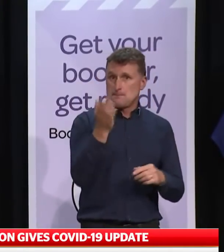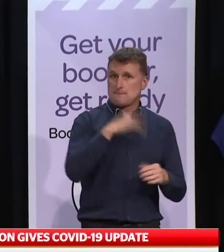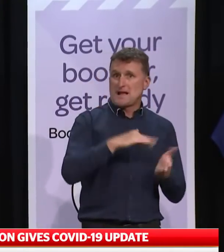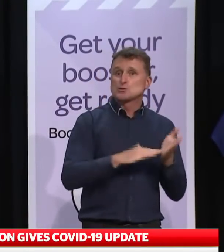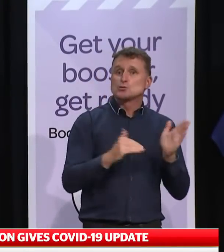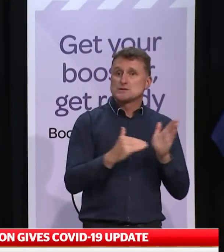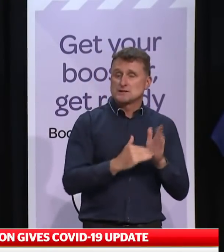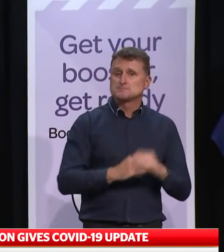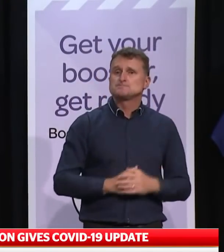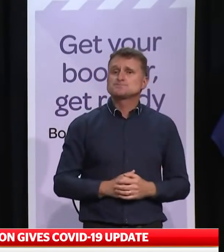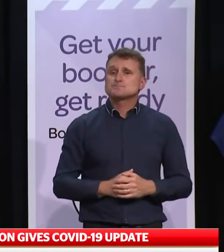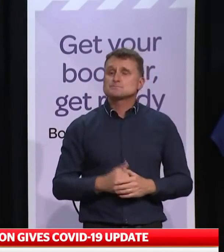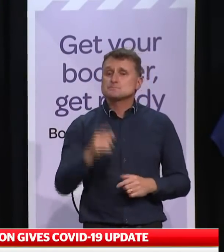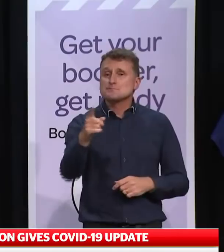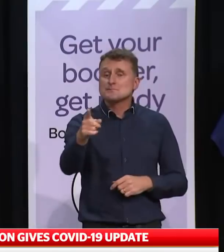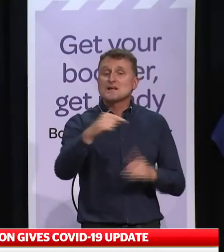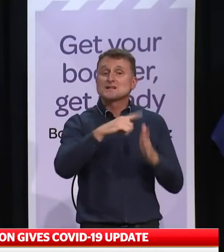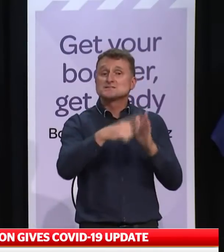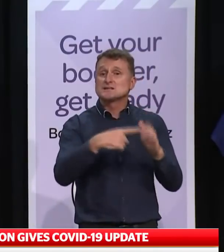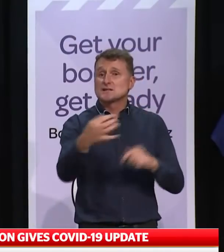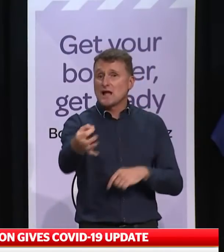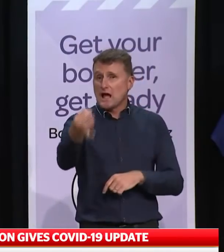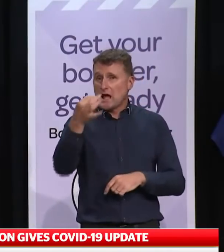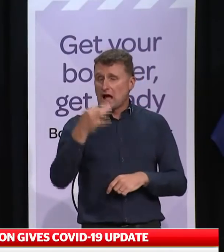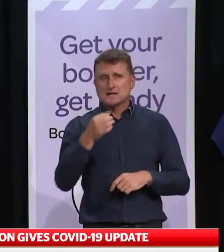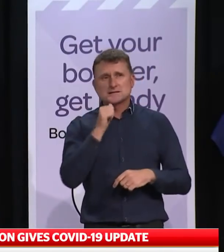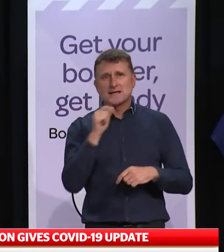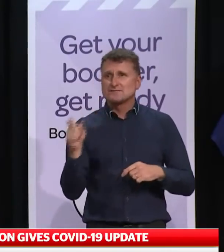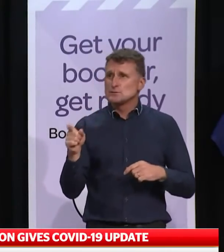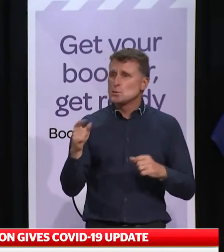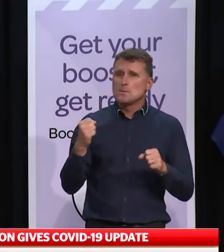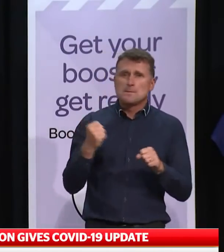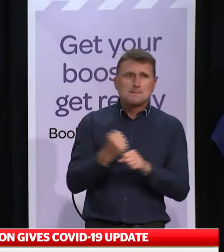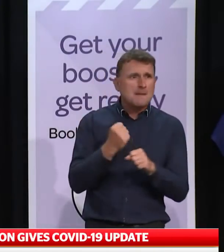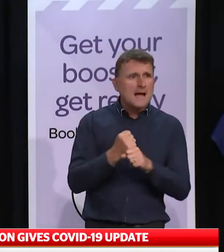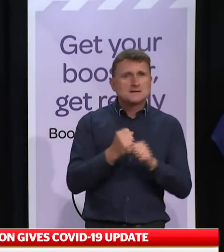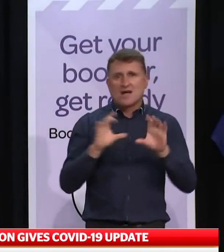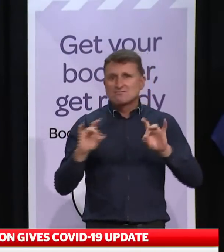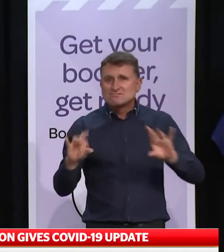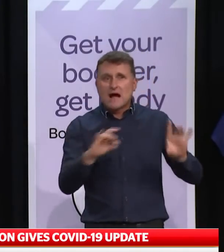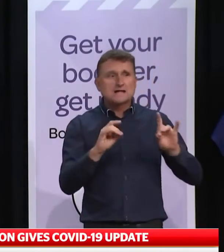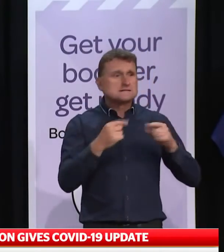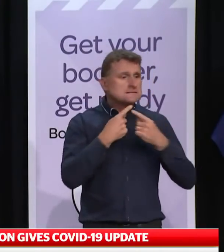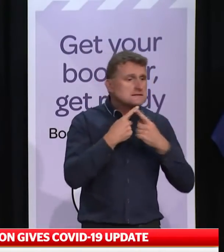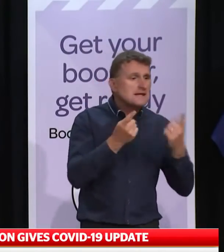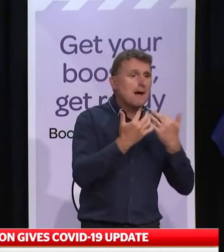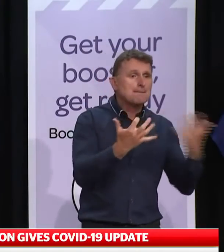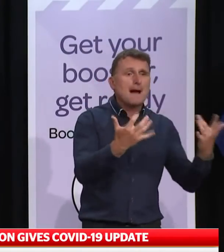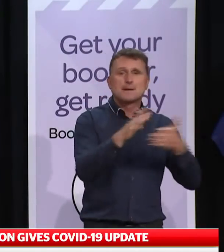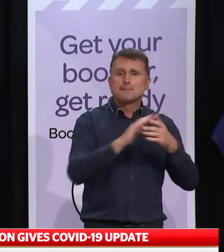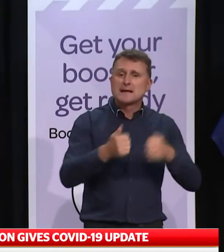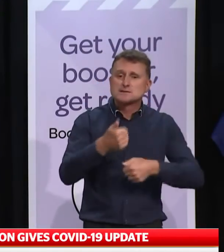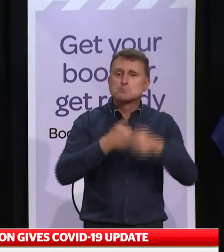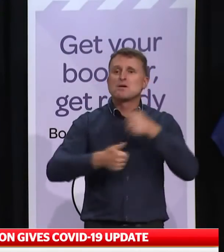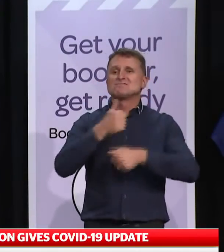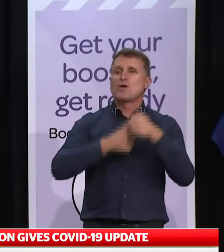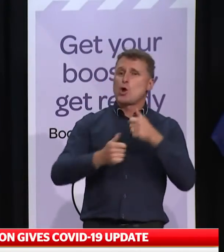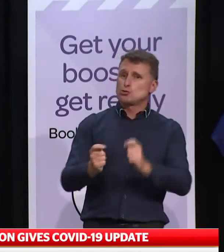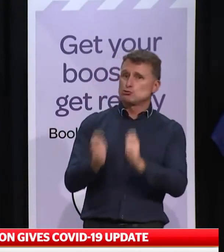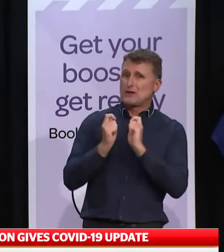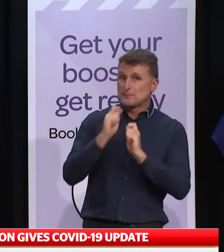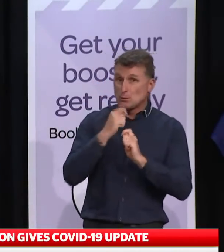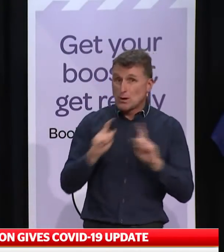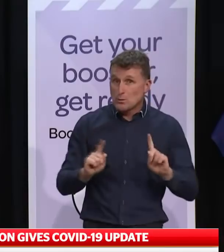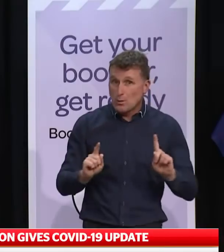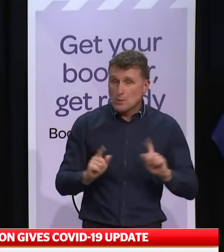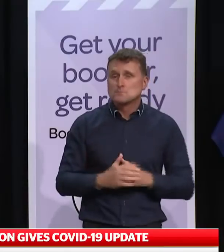following up on that, does that send a message though that if you make a pass and go public, you will get preferential treatment? No, it doesn't. What it sends a message is